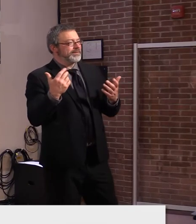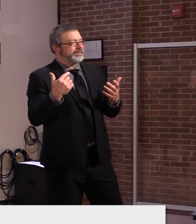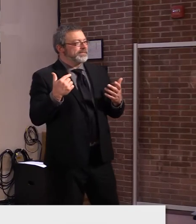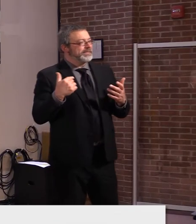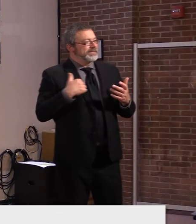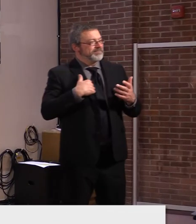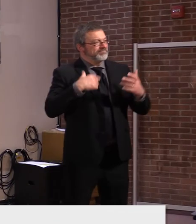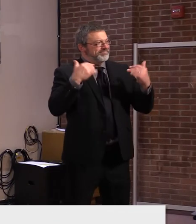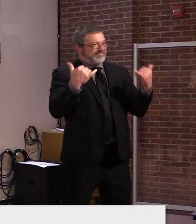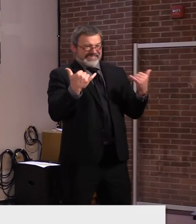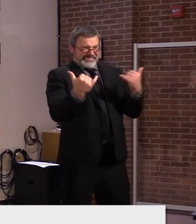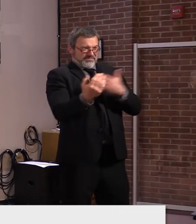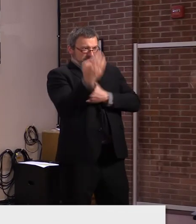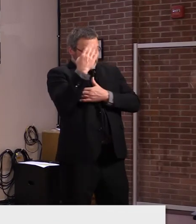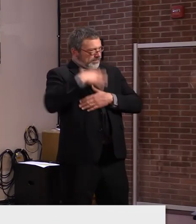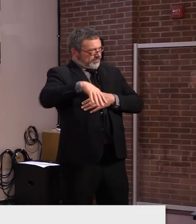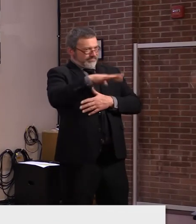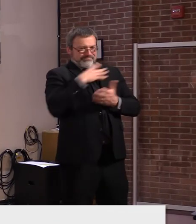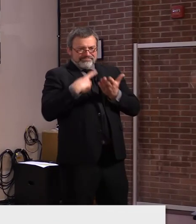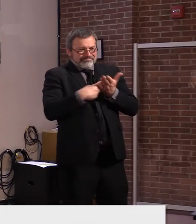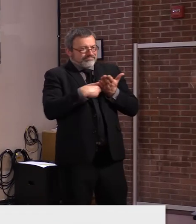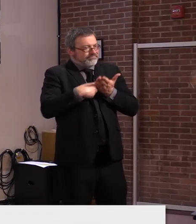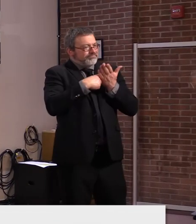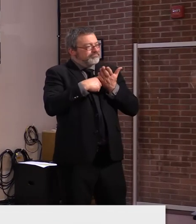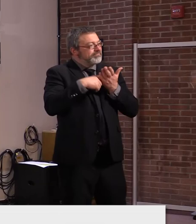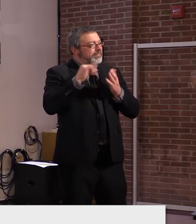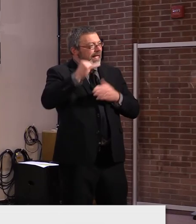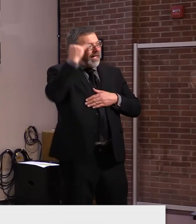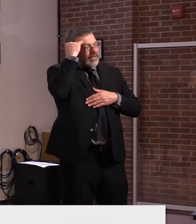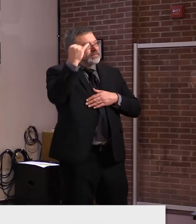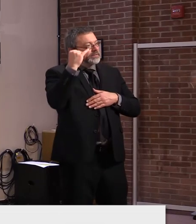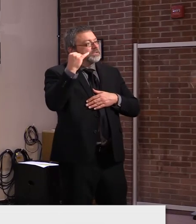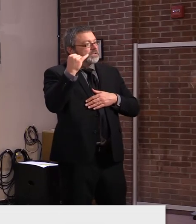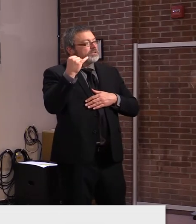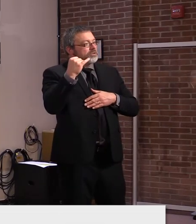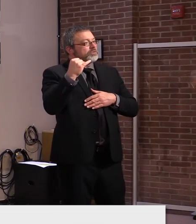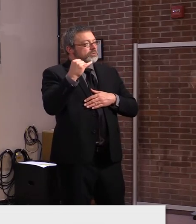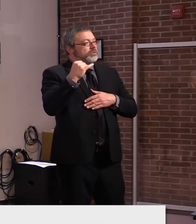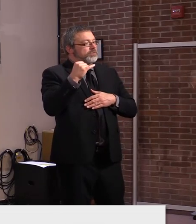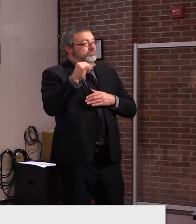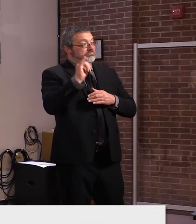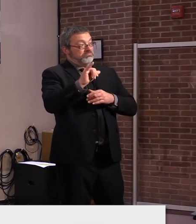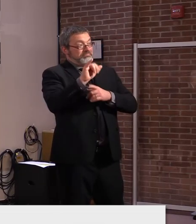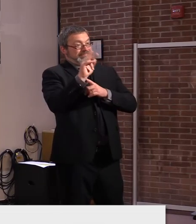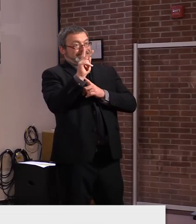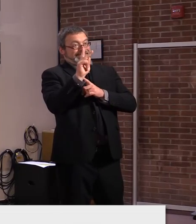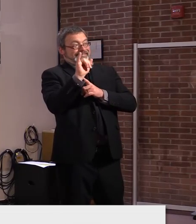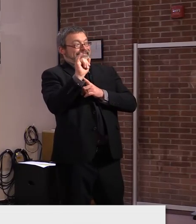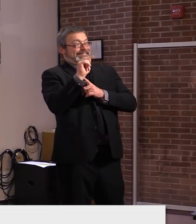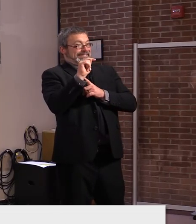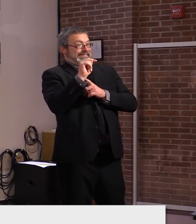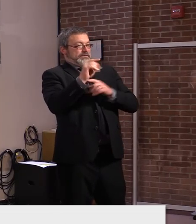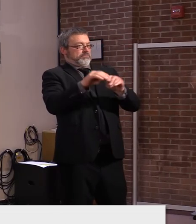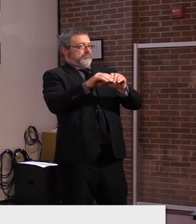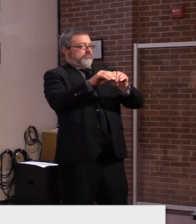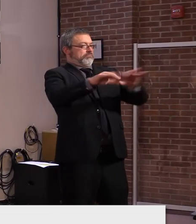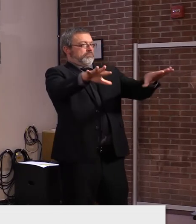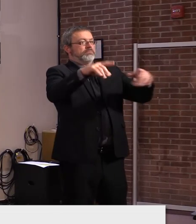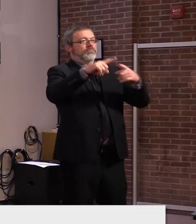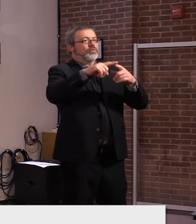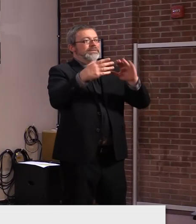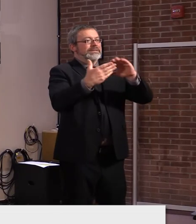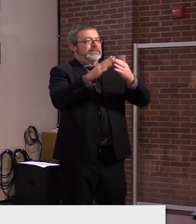have access to other forms of testing centers. So stand by.